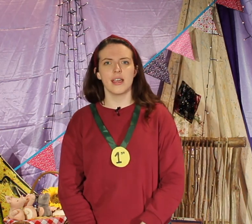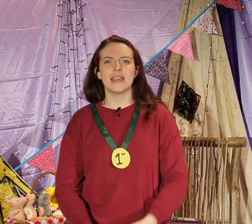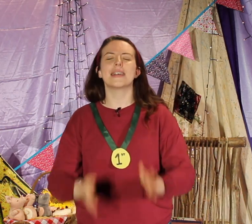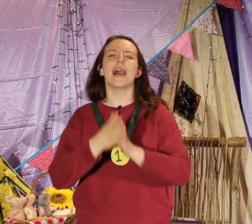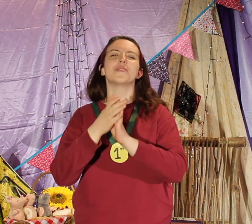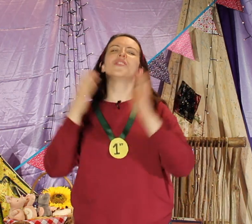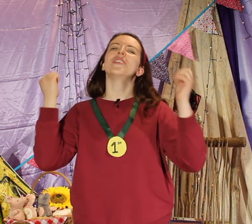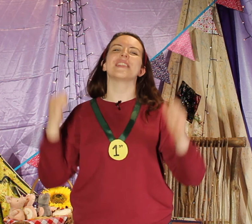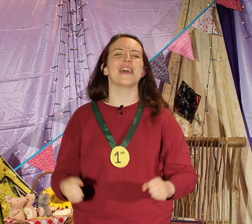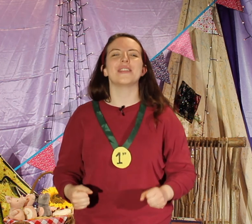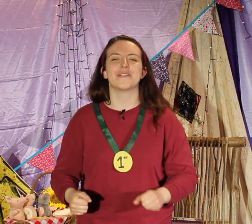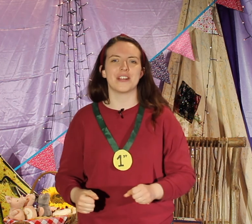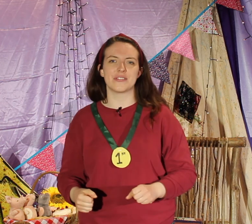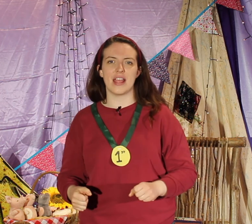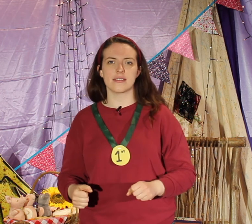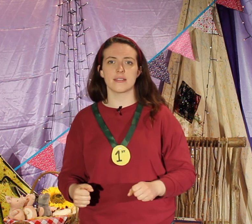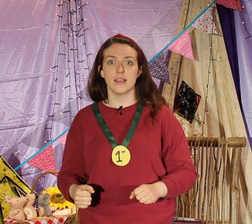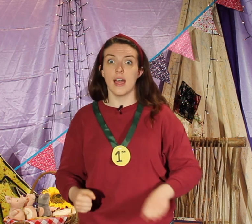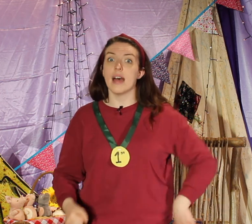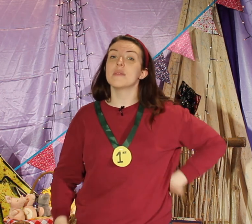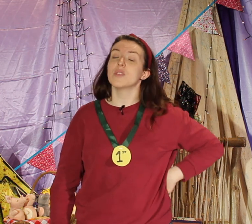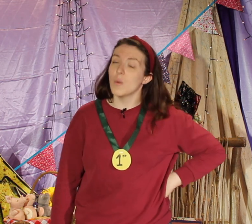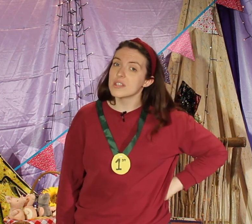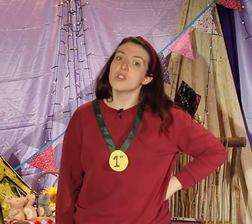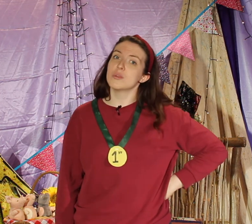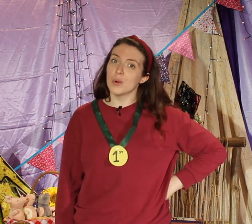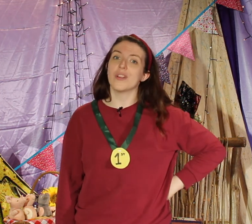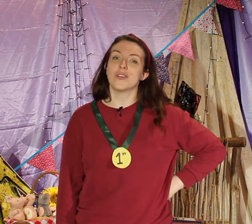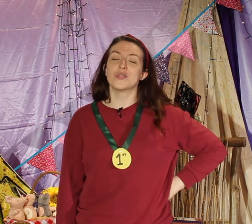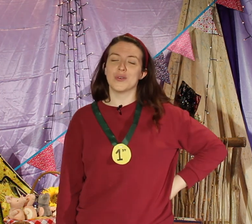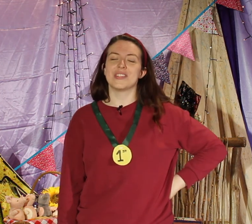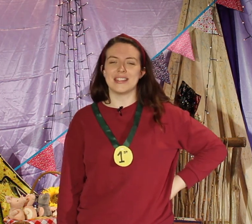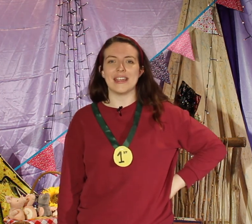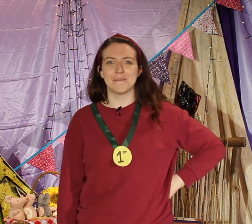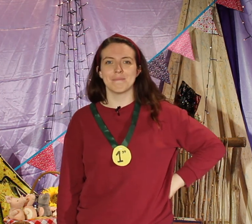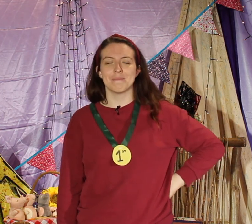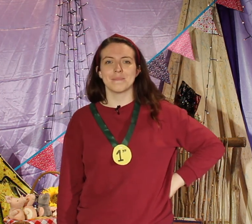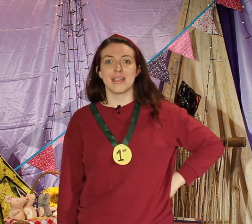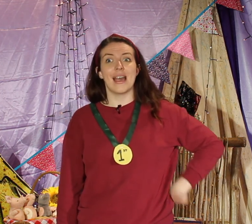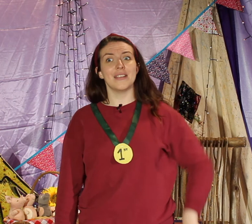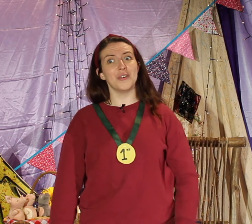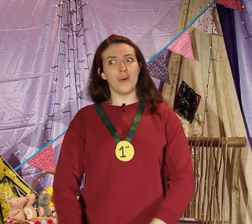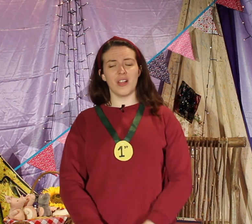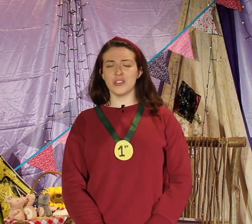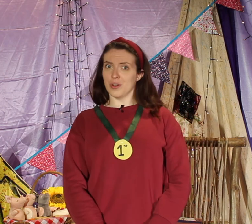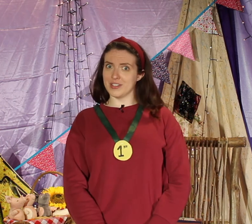He clapped and cheered loudly for his friends. And he was always a good sport on sports day. And you know what? The